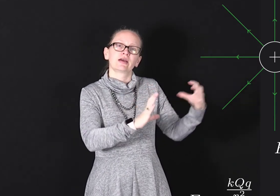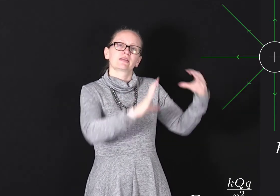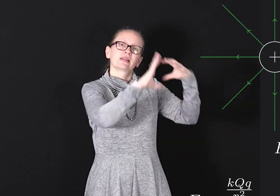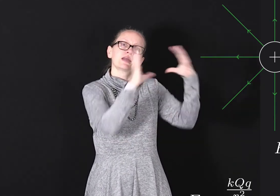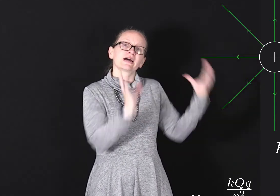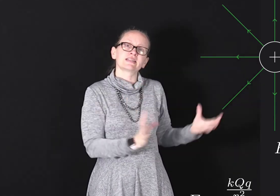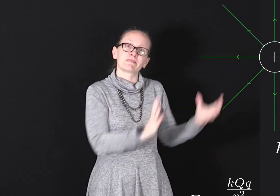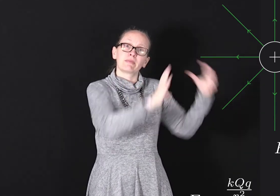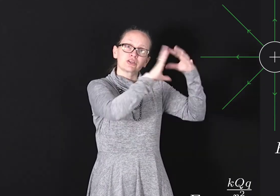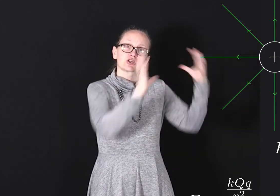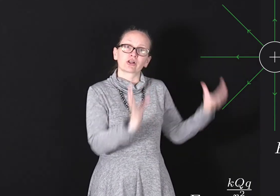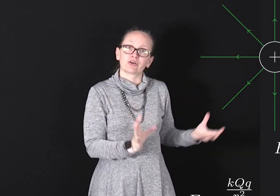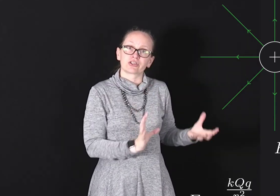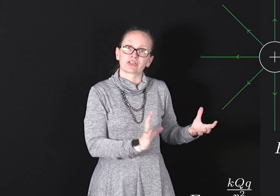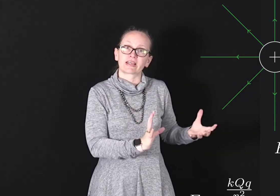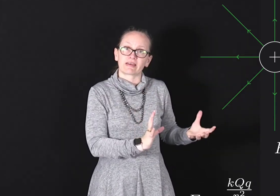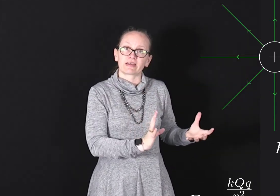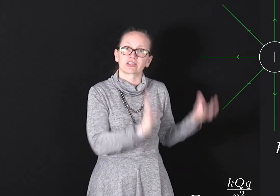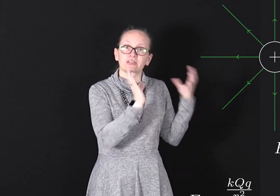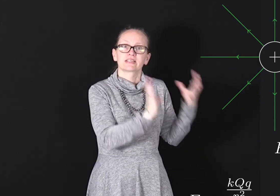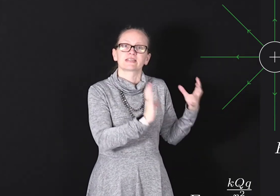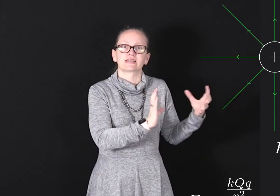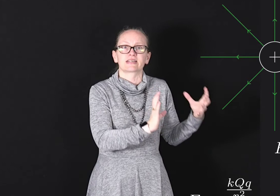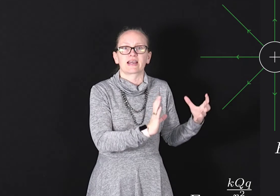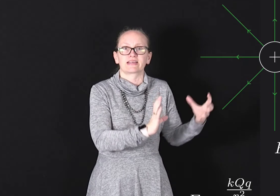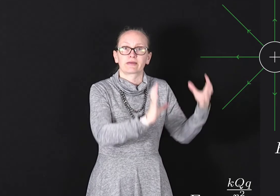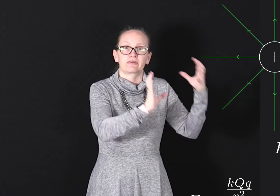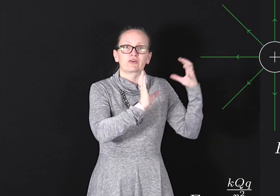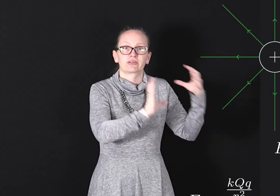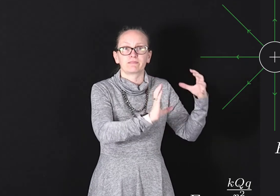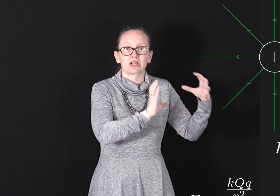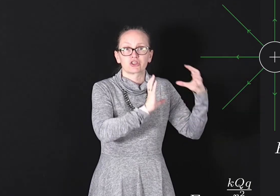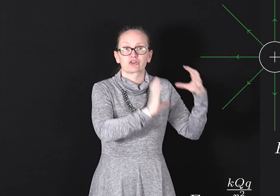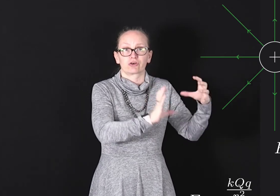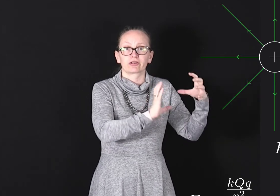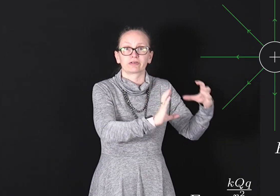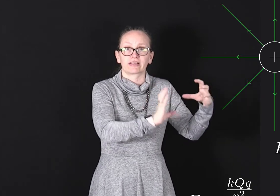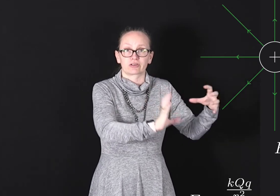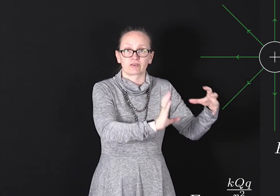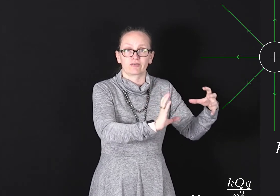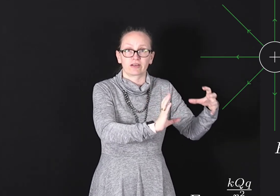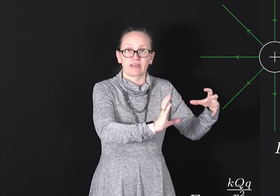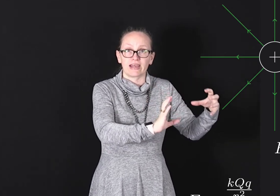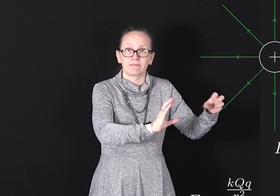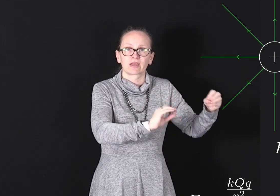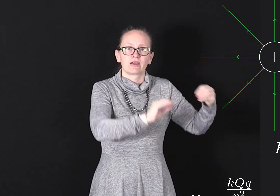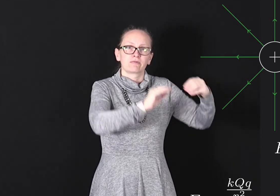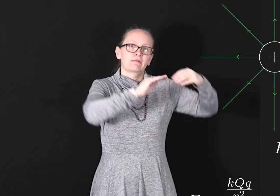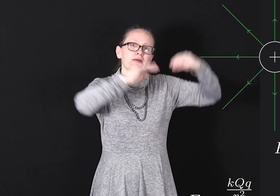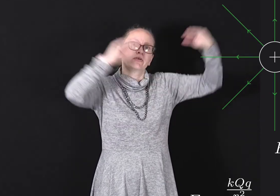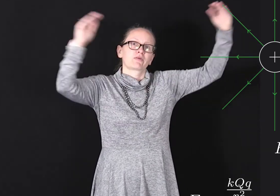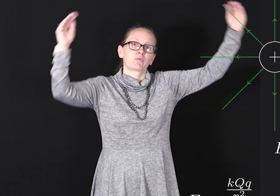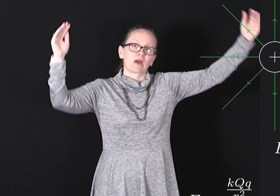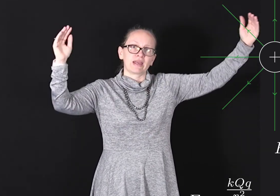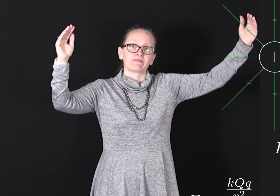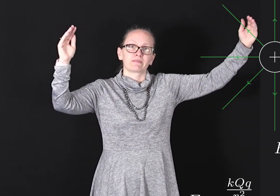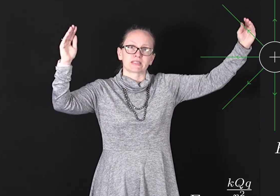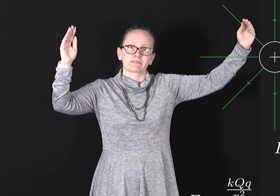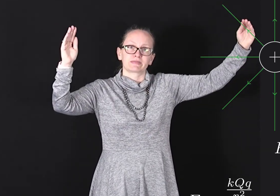the lines are much closer together. So this is indicating that we've got a much stronger electric field there. When we move away from this